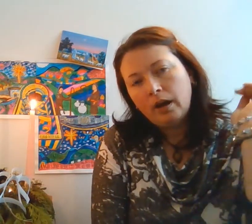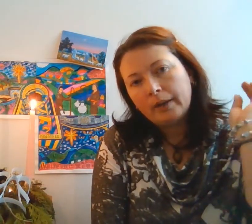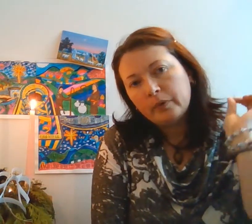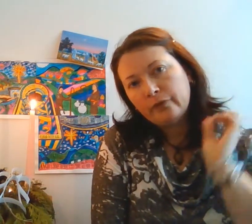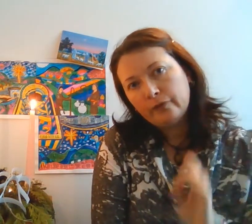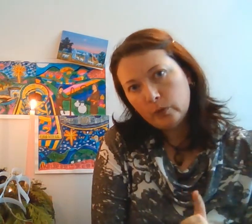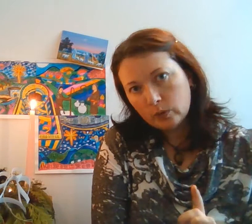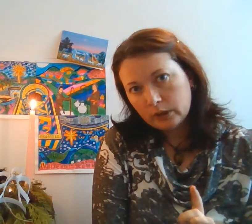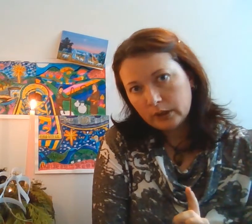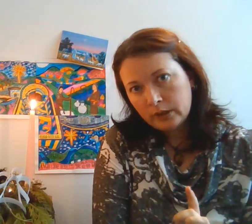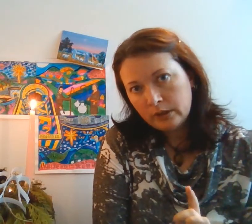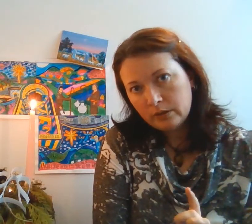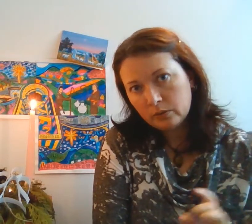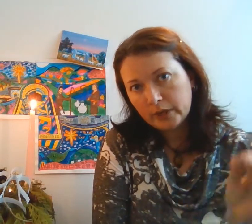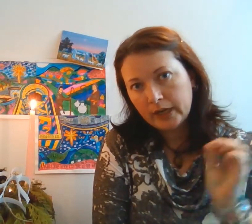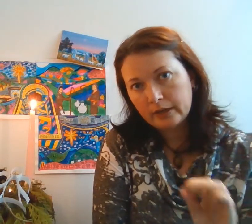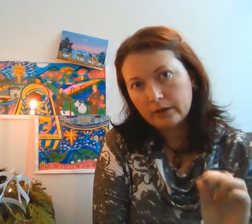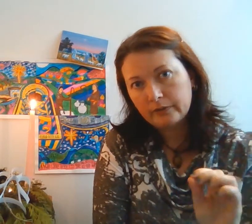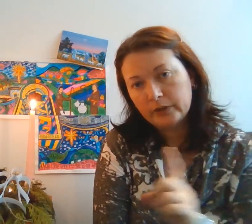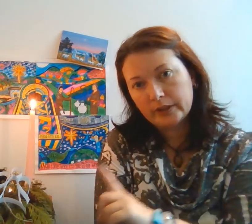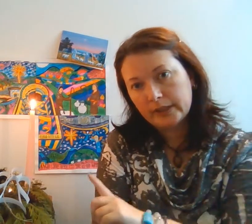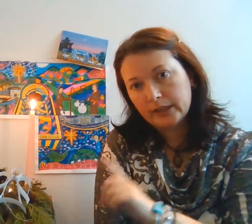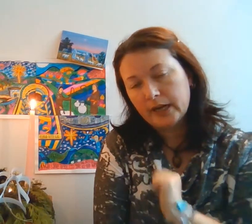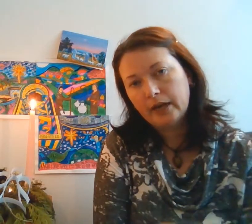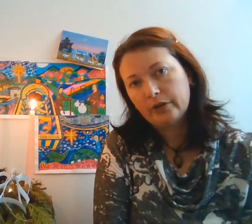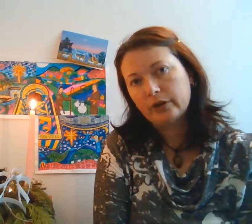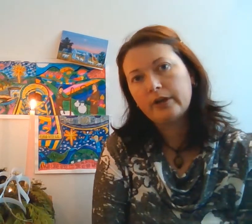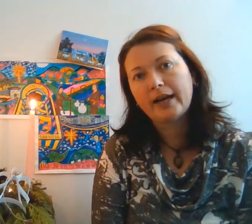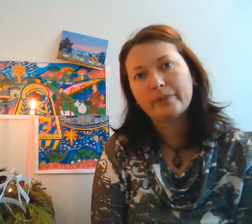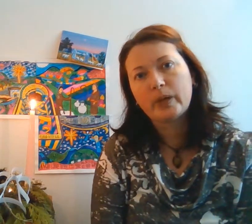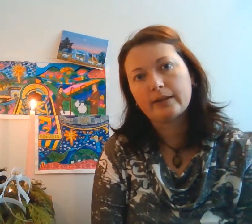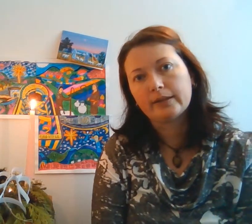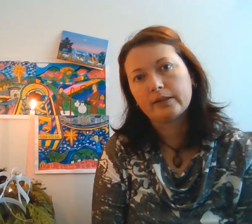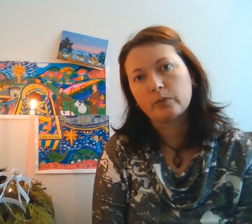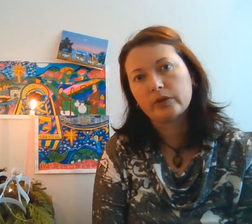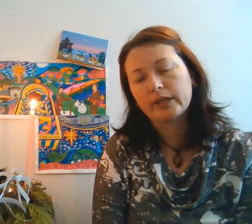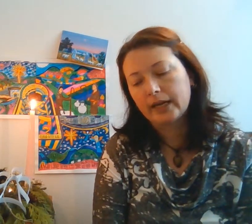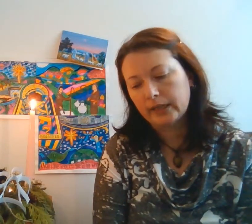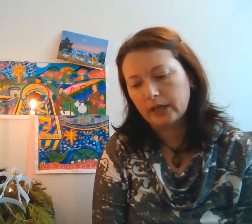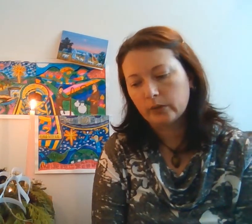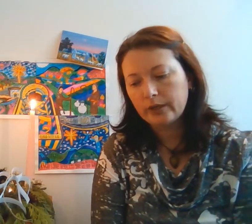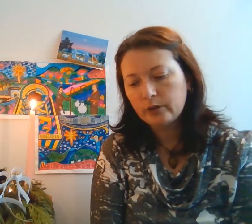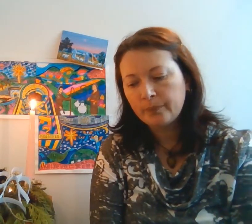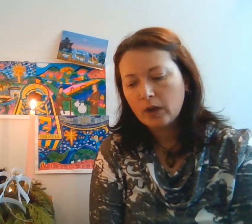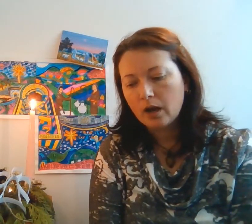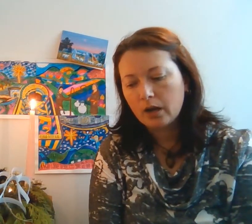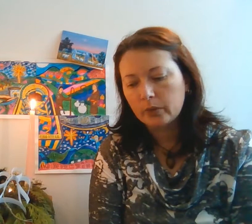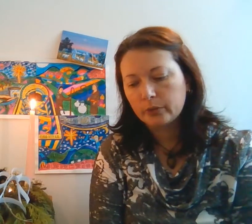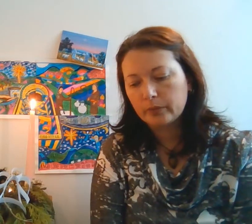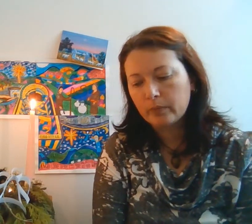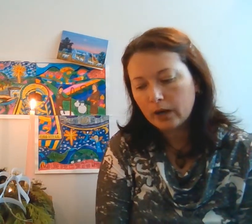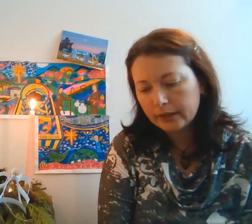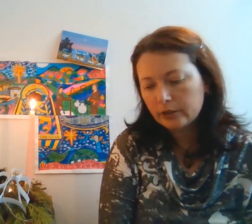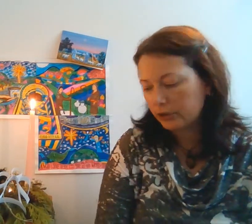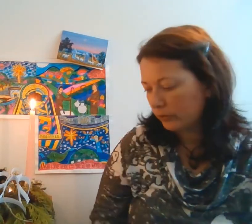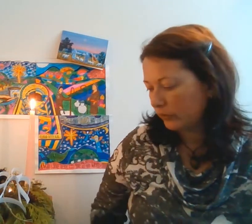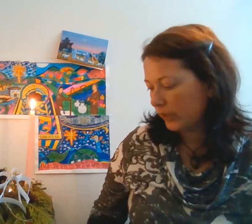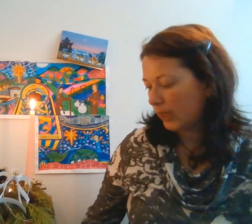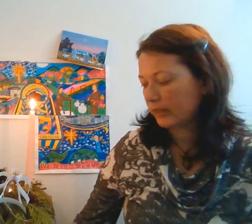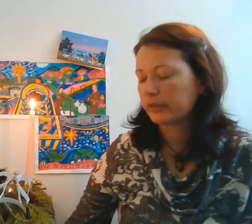And before we head off to see Heather and practice some more sign language, I want to remind you that